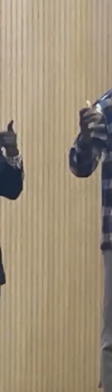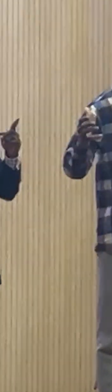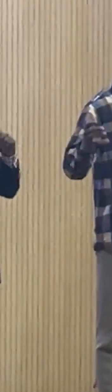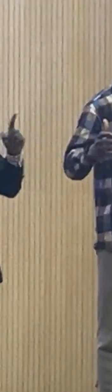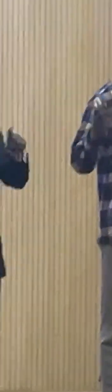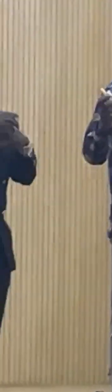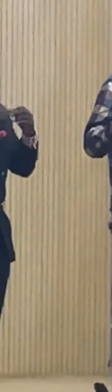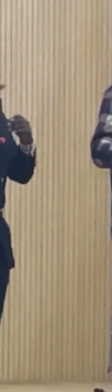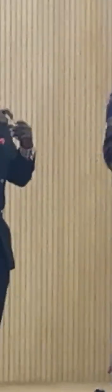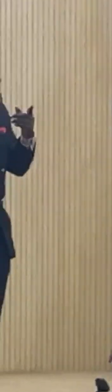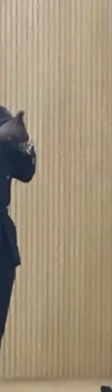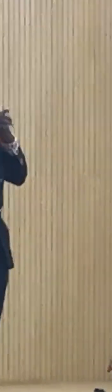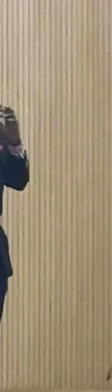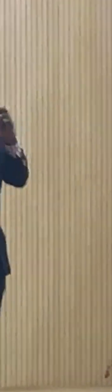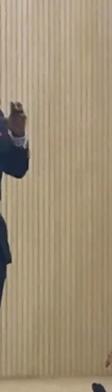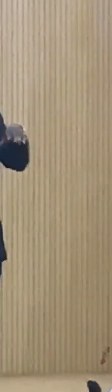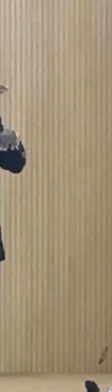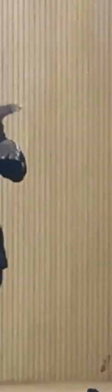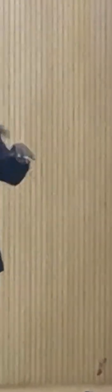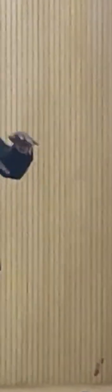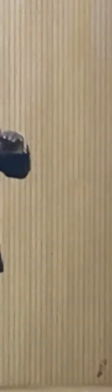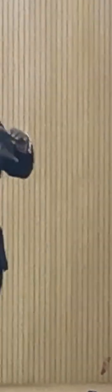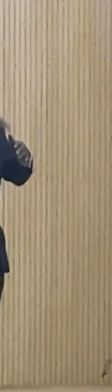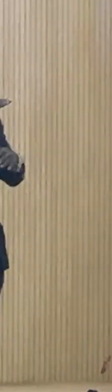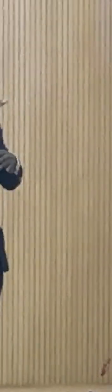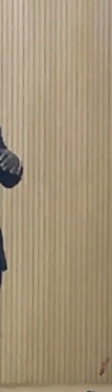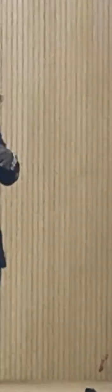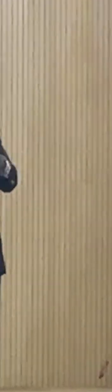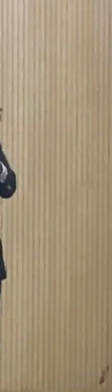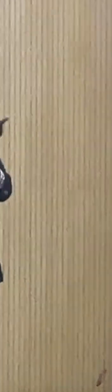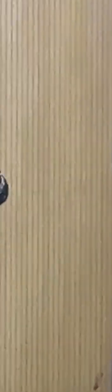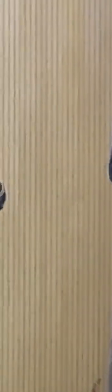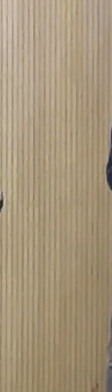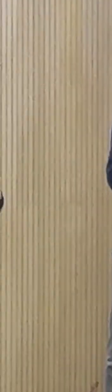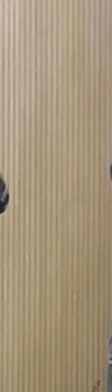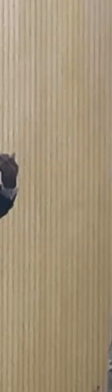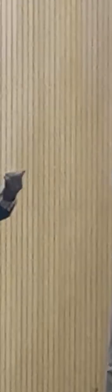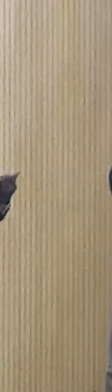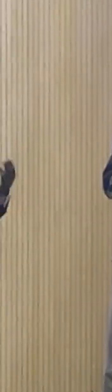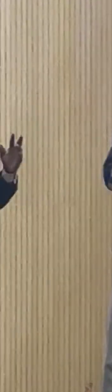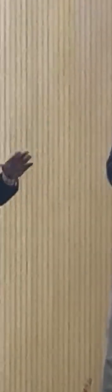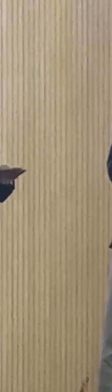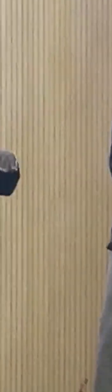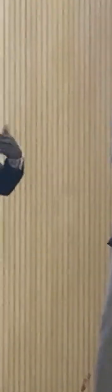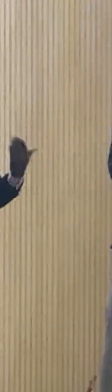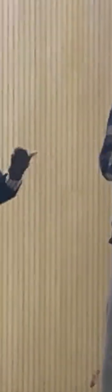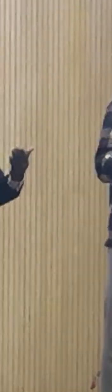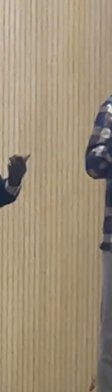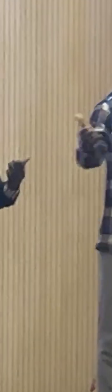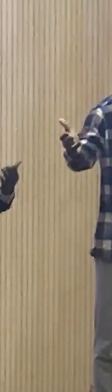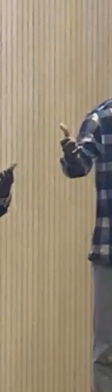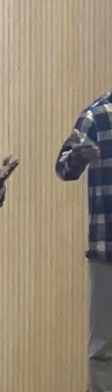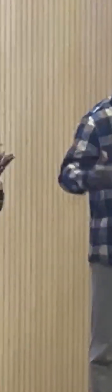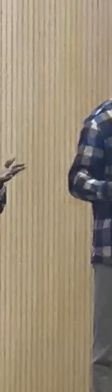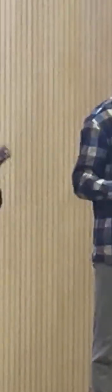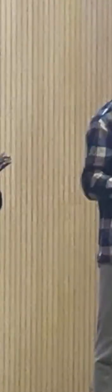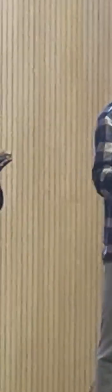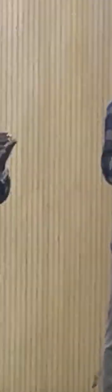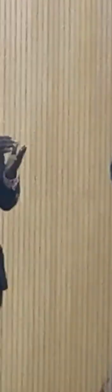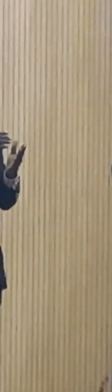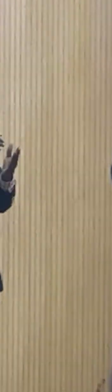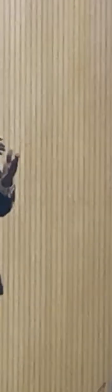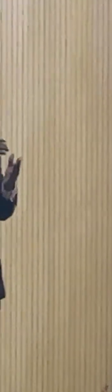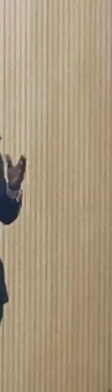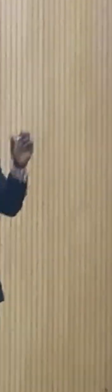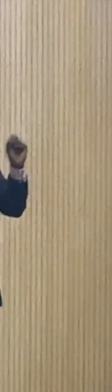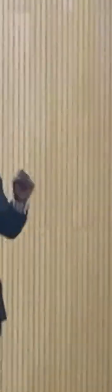all can still communicate under the platform of AI Master. Now give me a document. That's the system requesting.